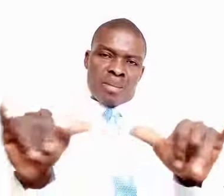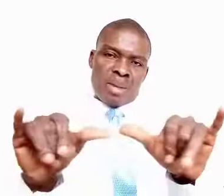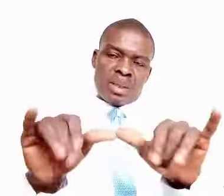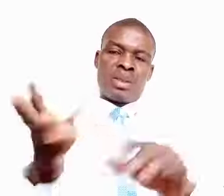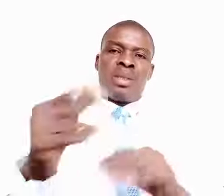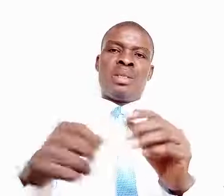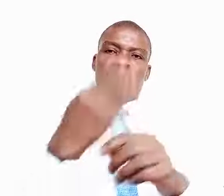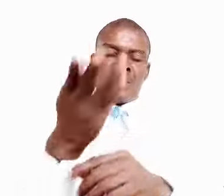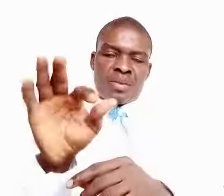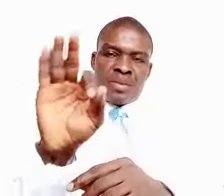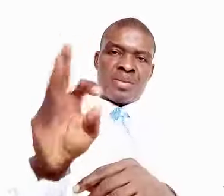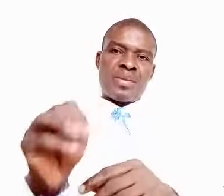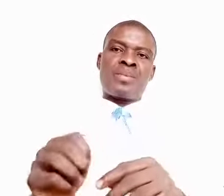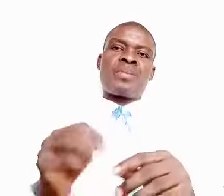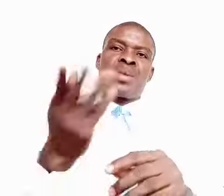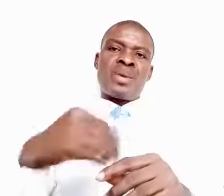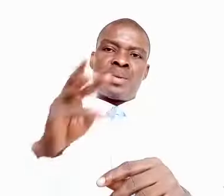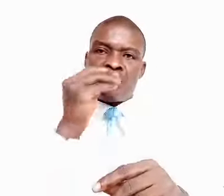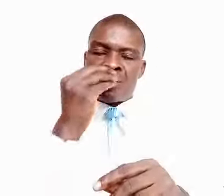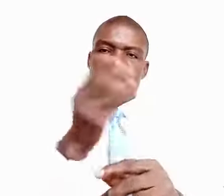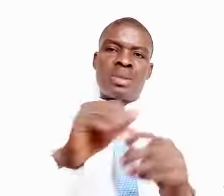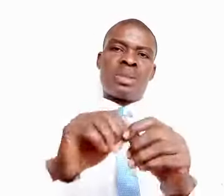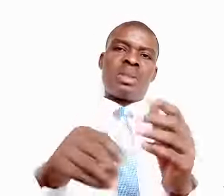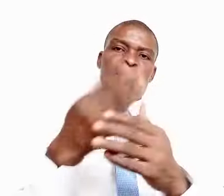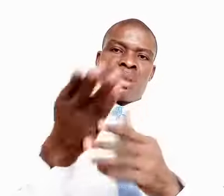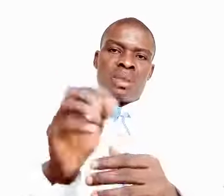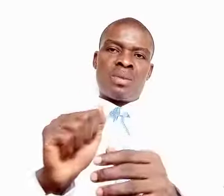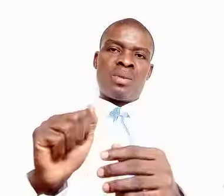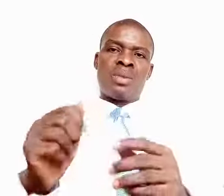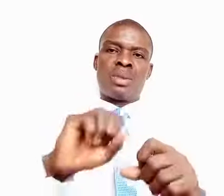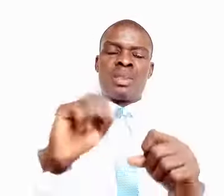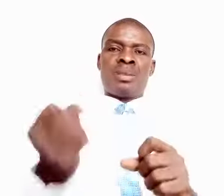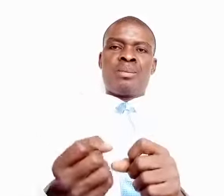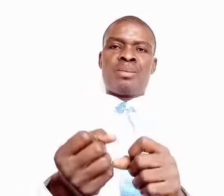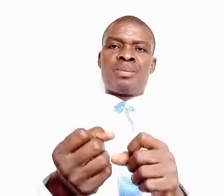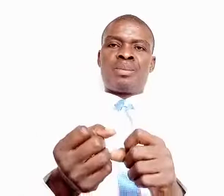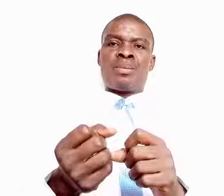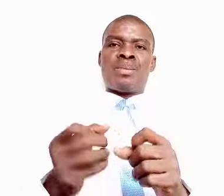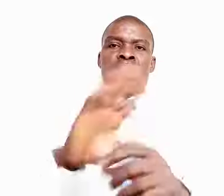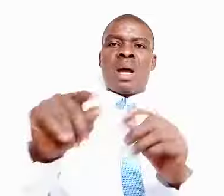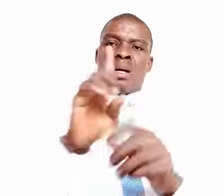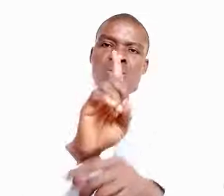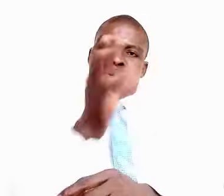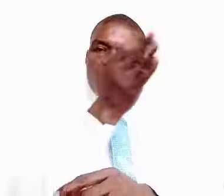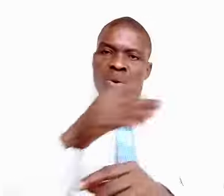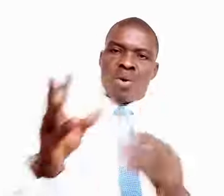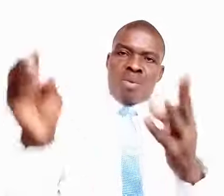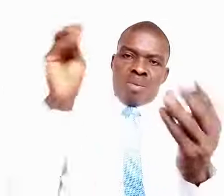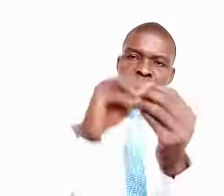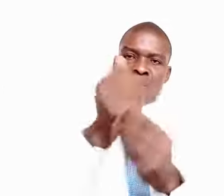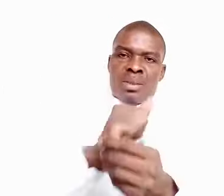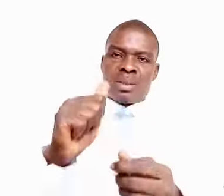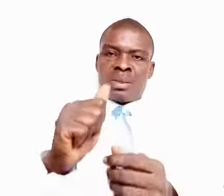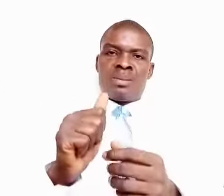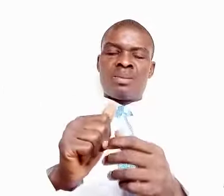feet. A foot usually consists of one stressed syllable and one or more unstressed syllables.